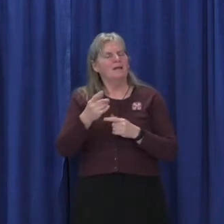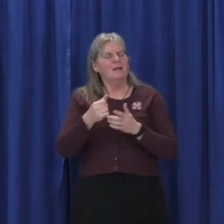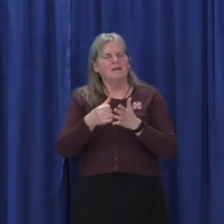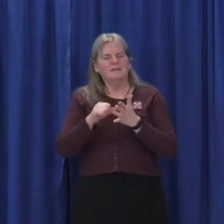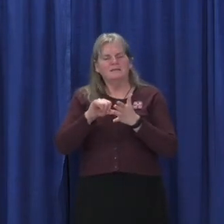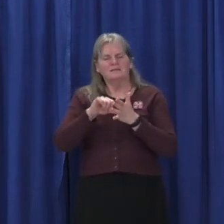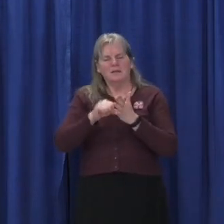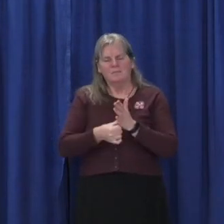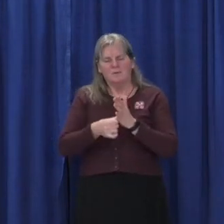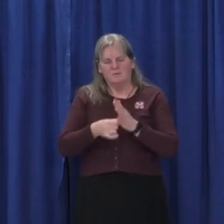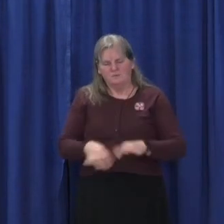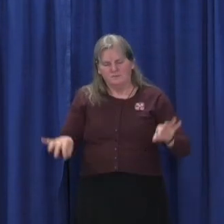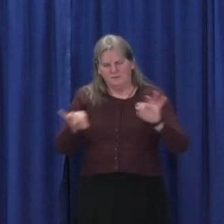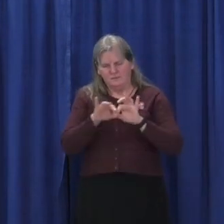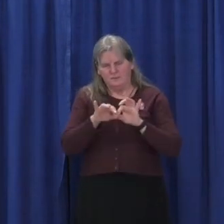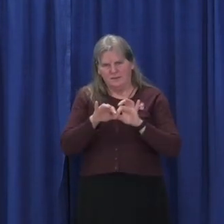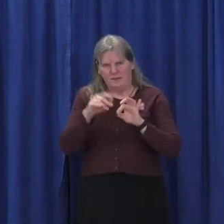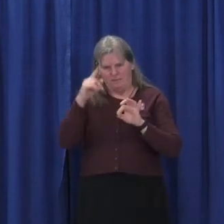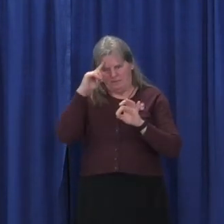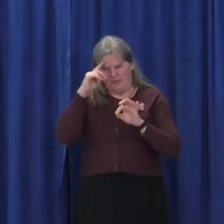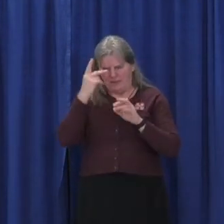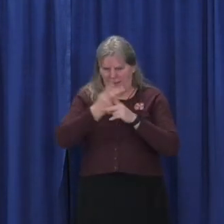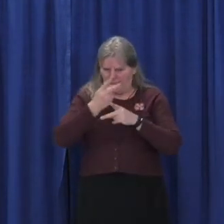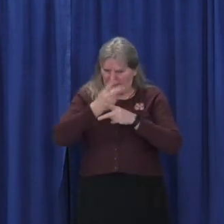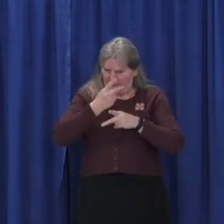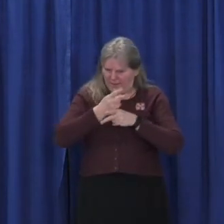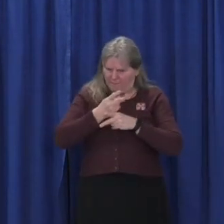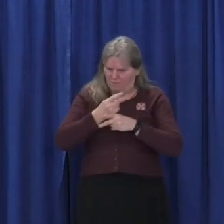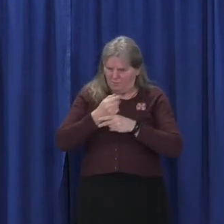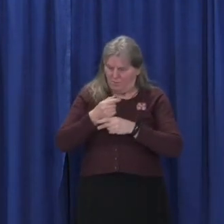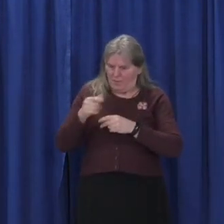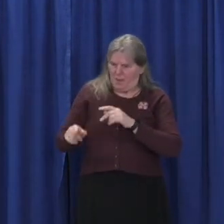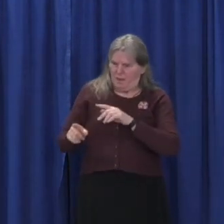how cautious we all need to be in the face of the new strain.